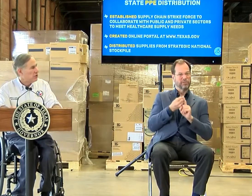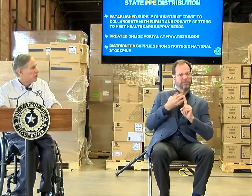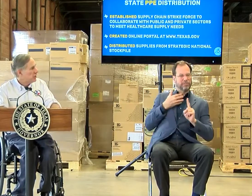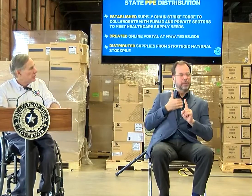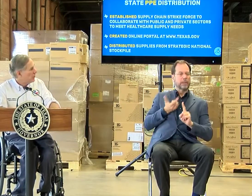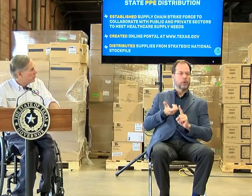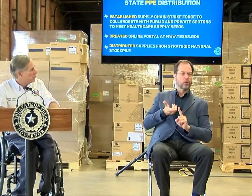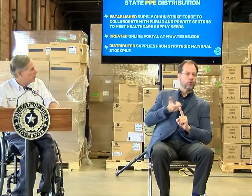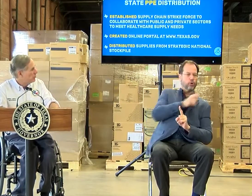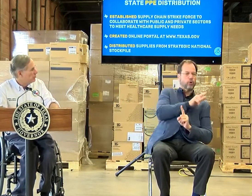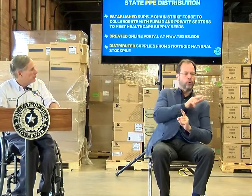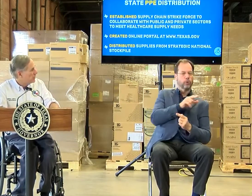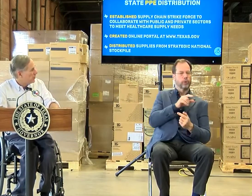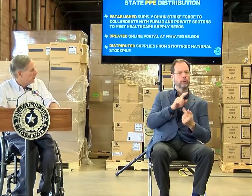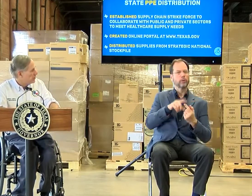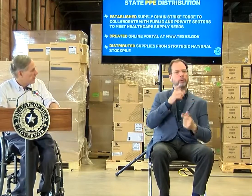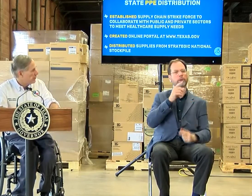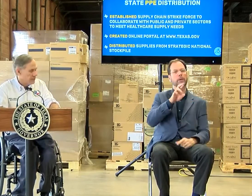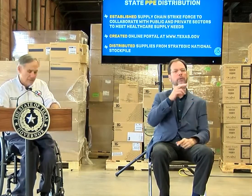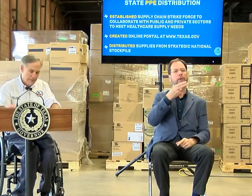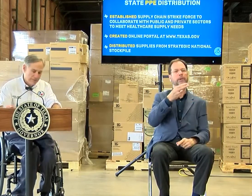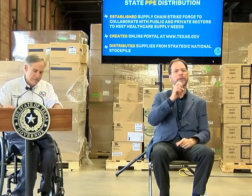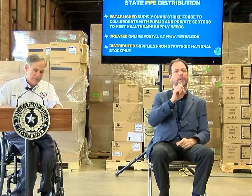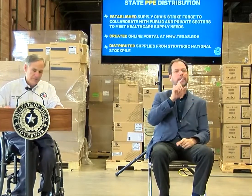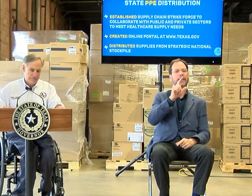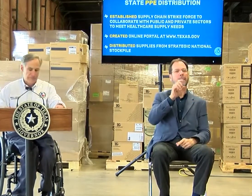would like to turn things over to Dr.